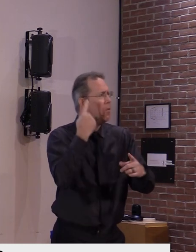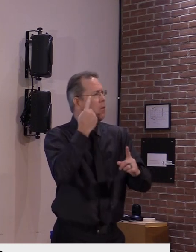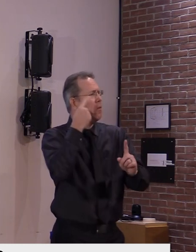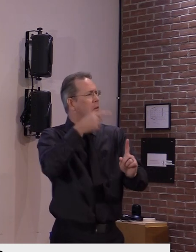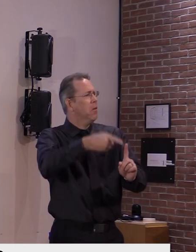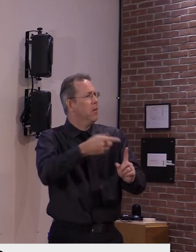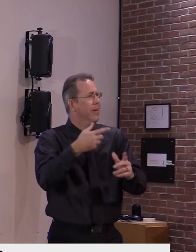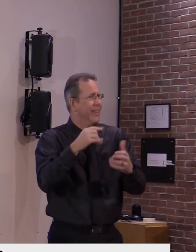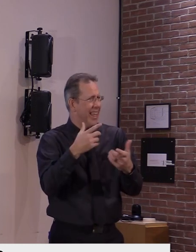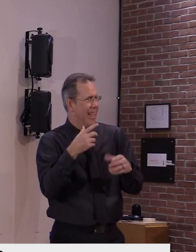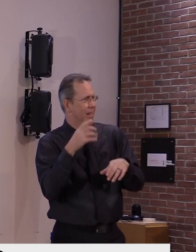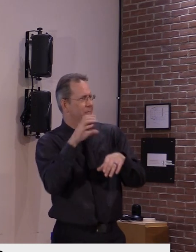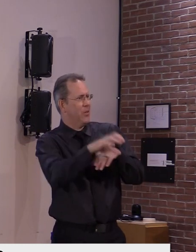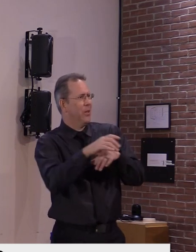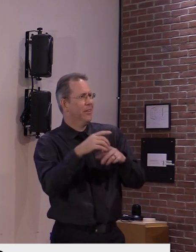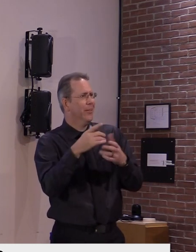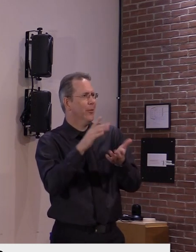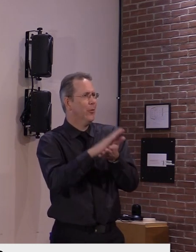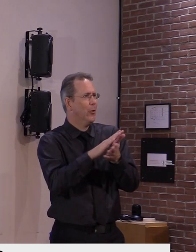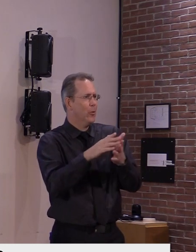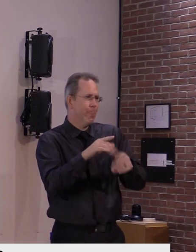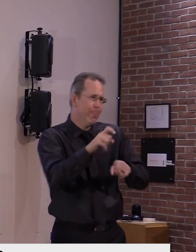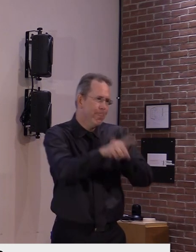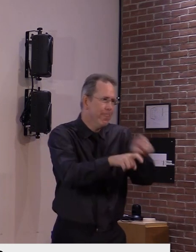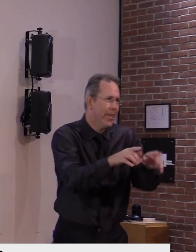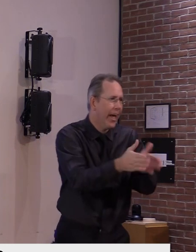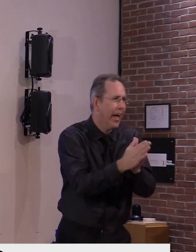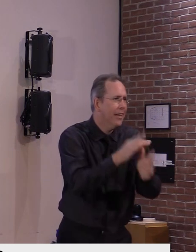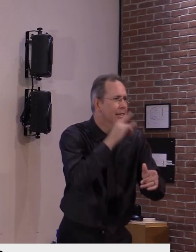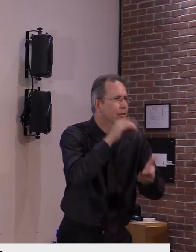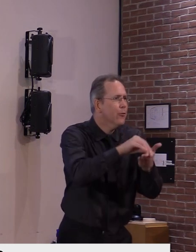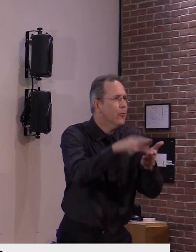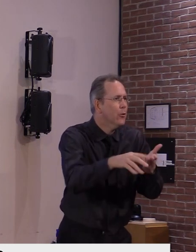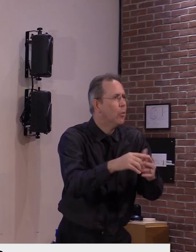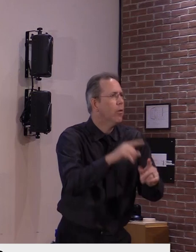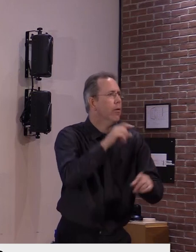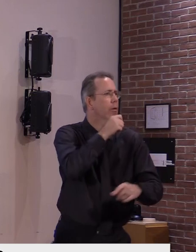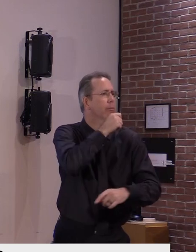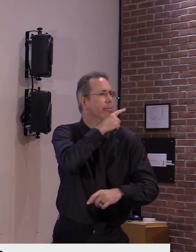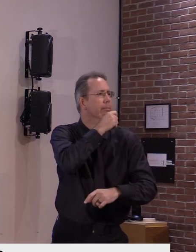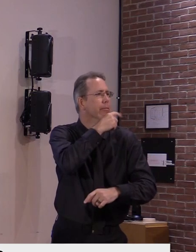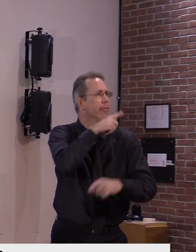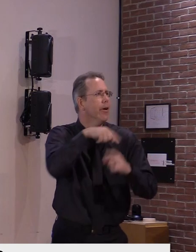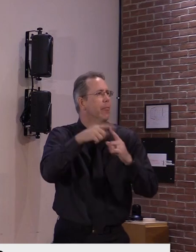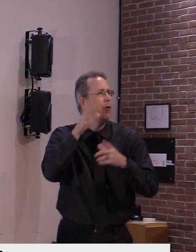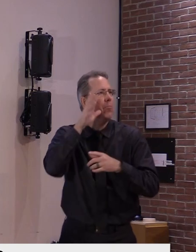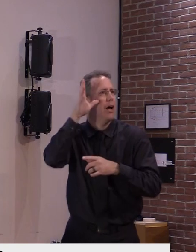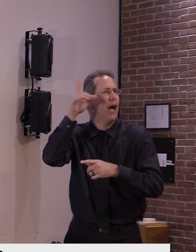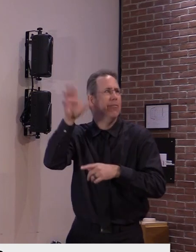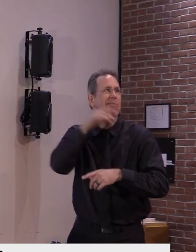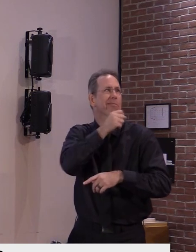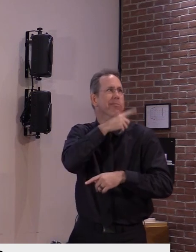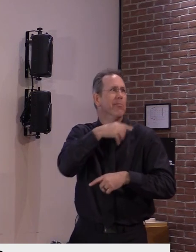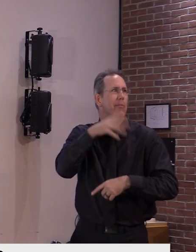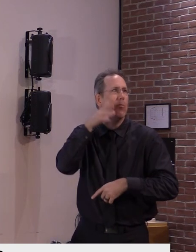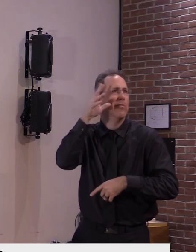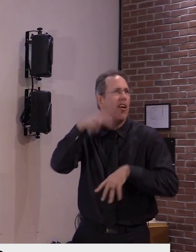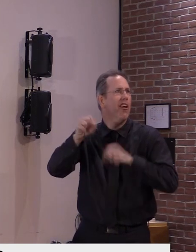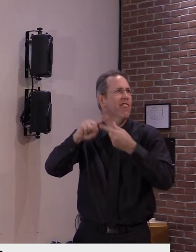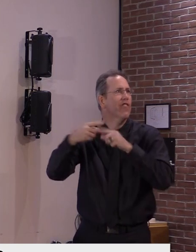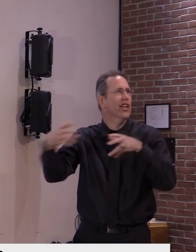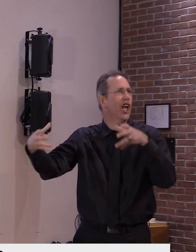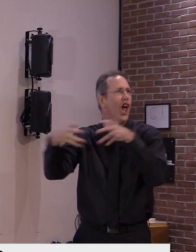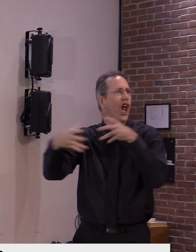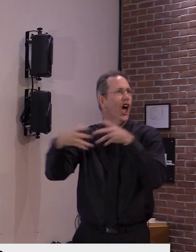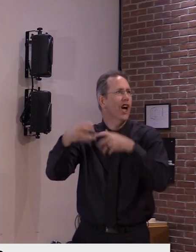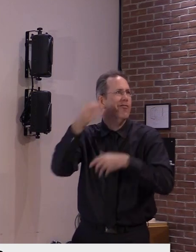through when you came up with this idea. Yeah, again, I'm going to refer to Secretary French, but from my